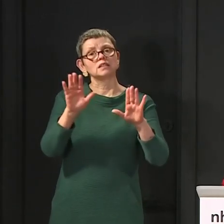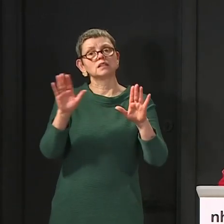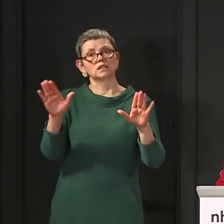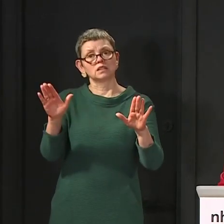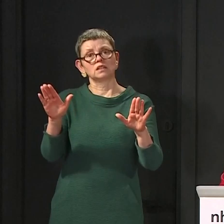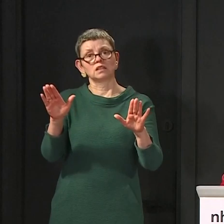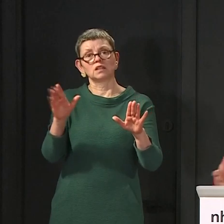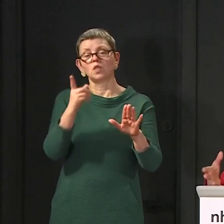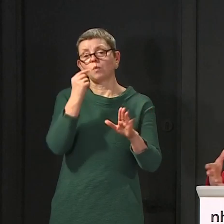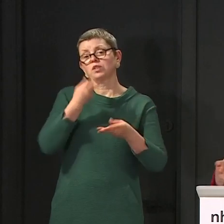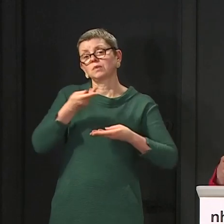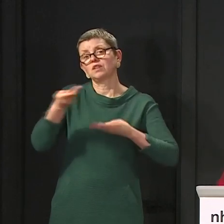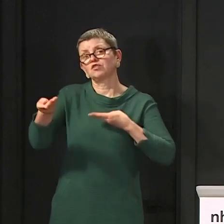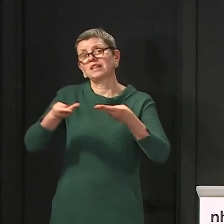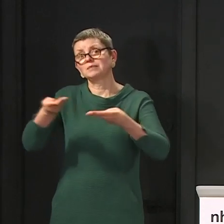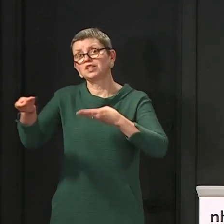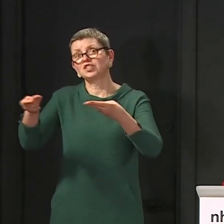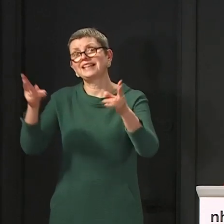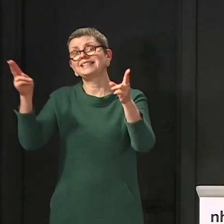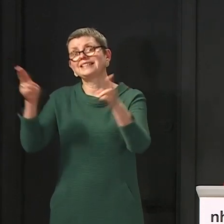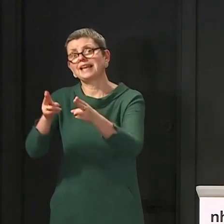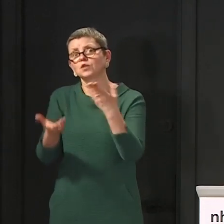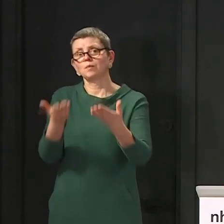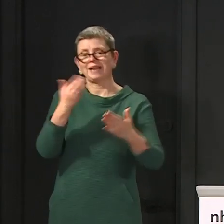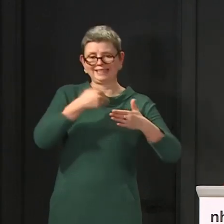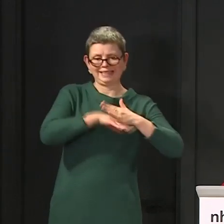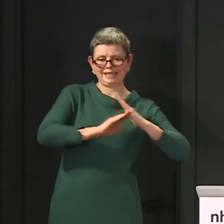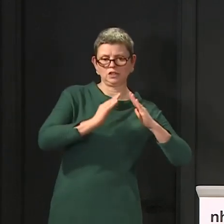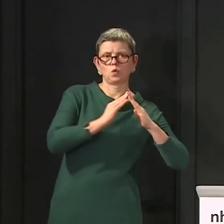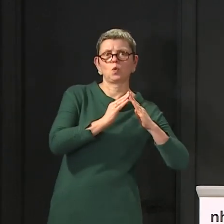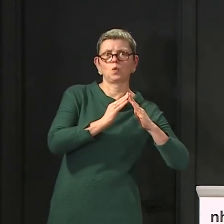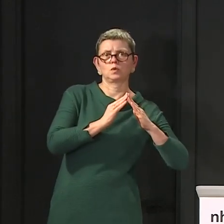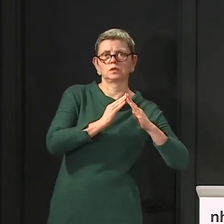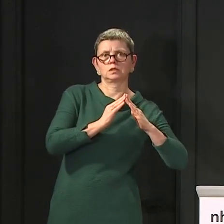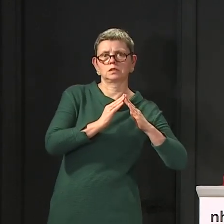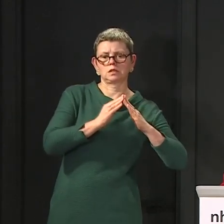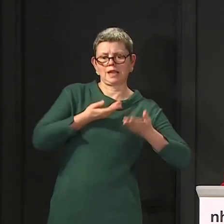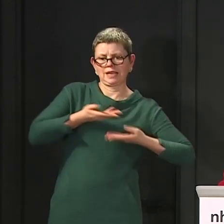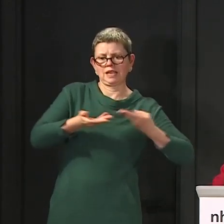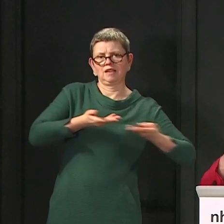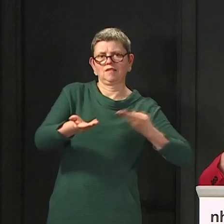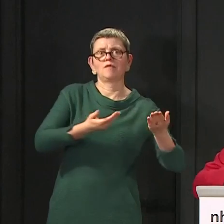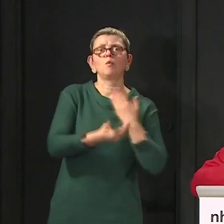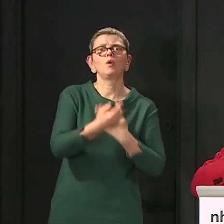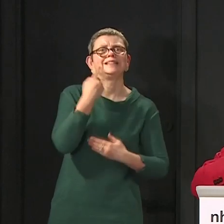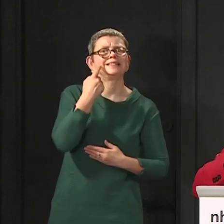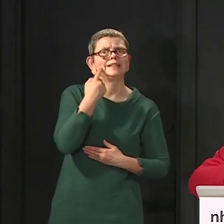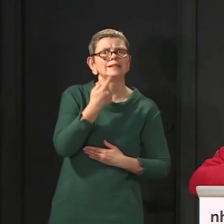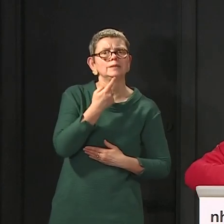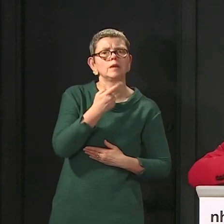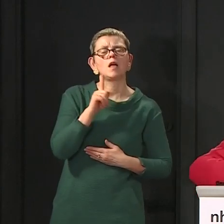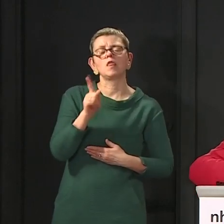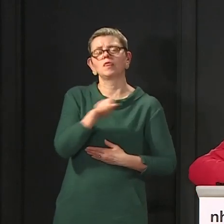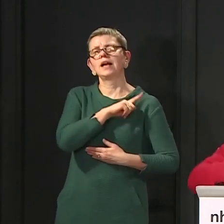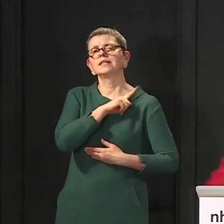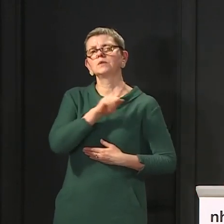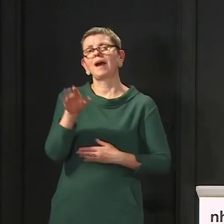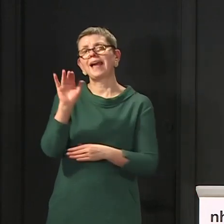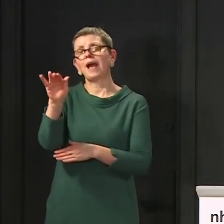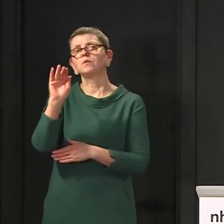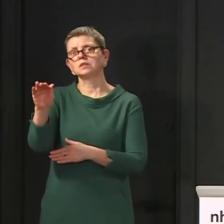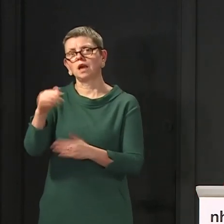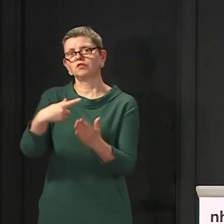the risks of transmission when you are indoors, which is why it is easier to lift restrictions outdoors